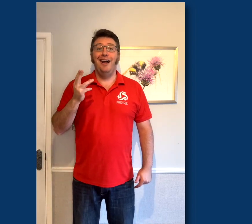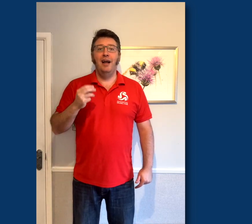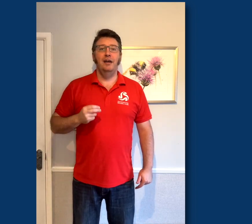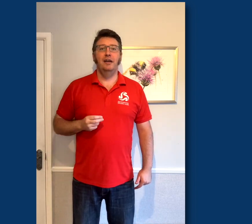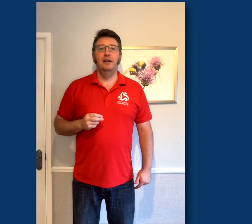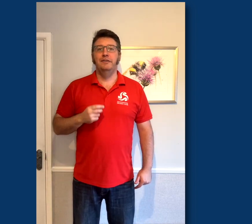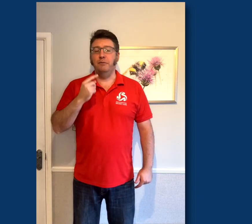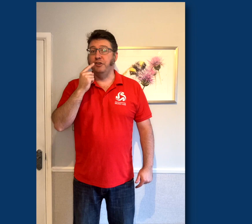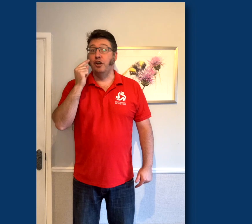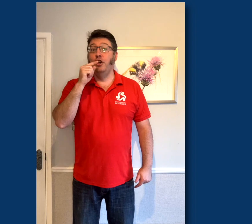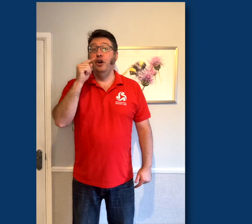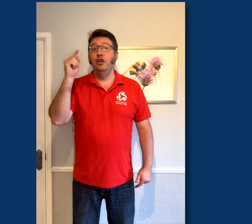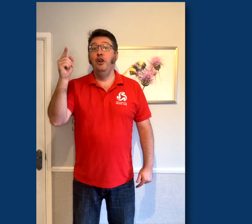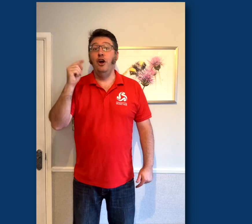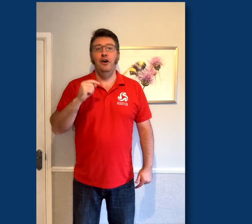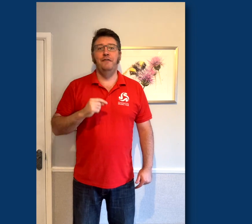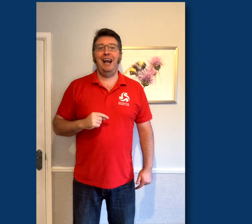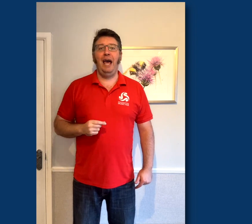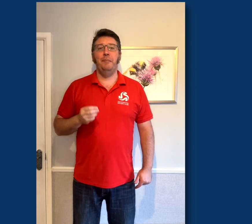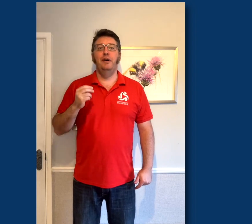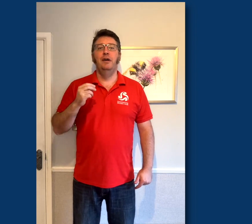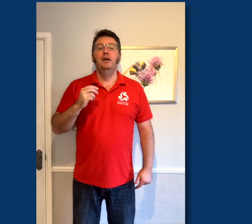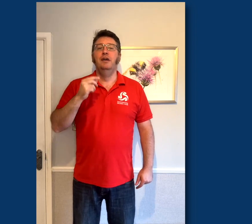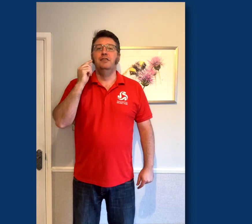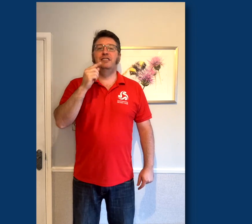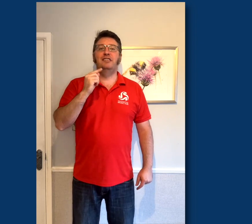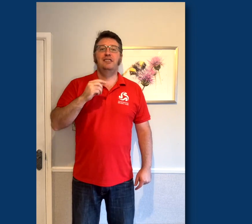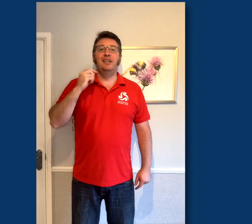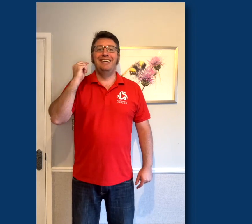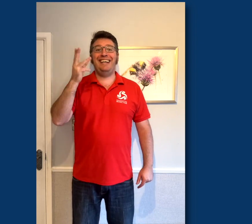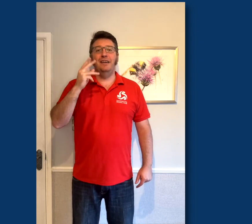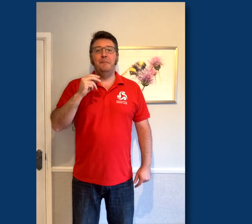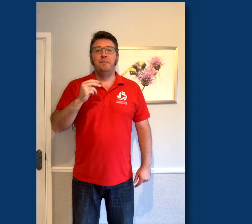k. That was the k of clap.